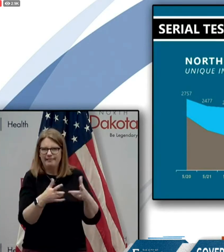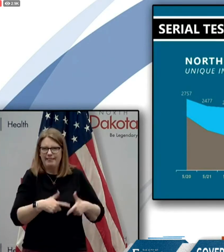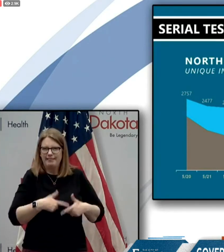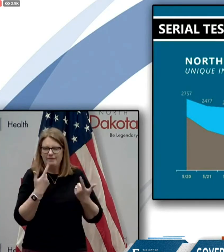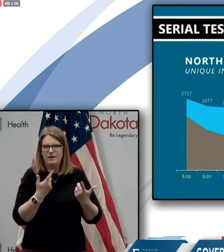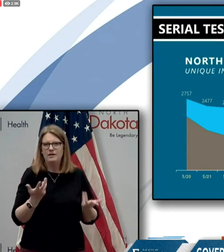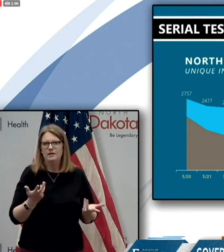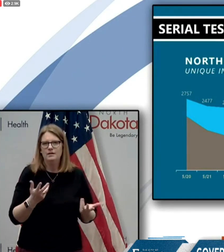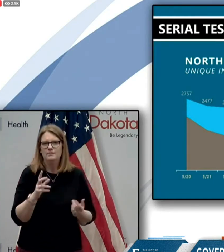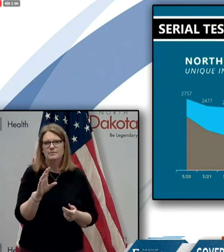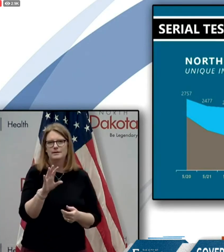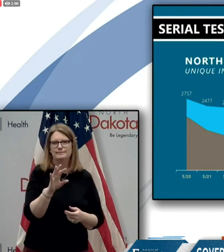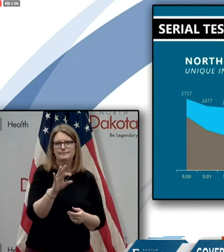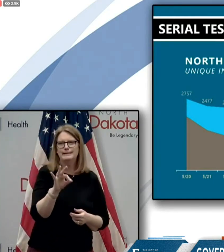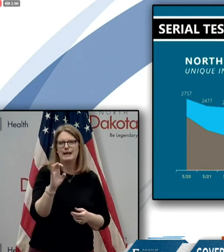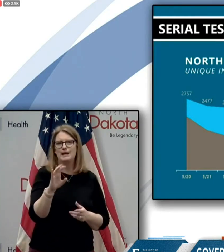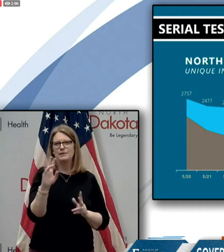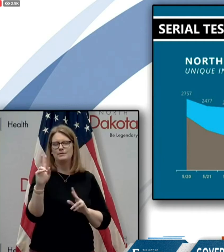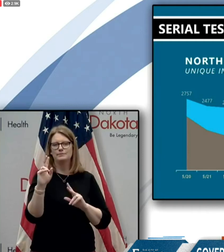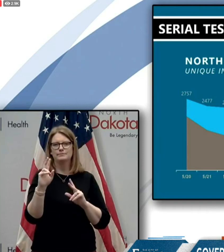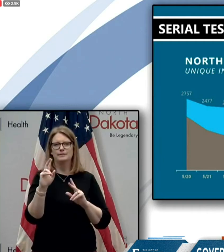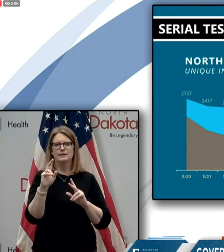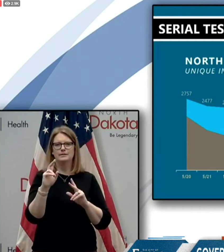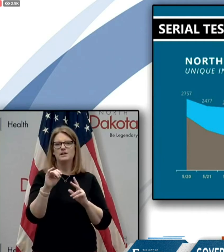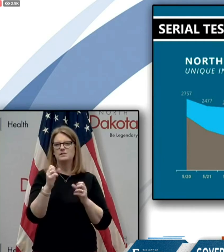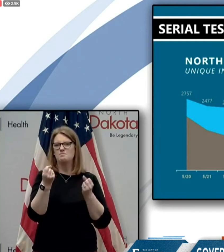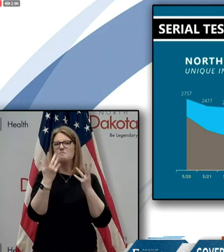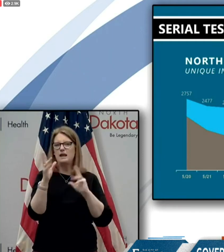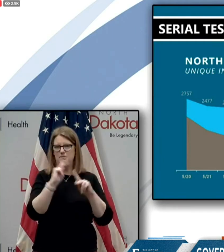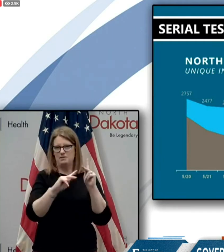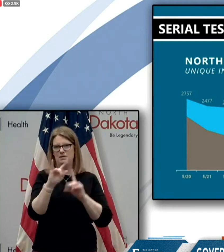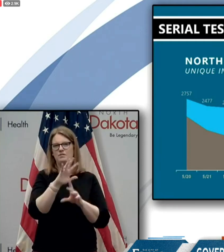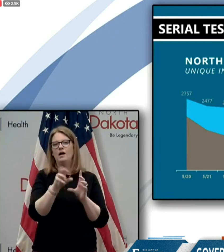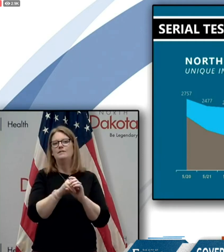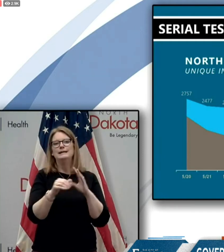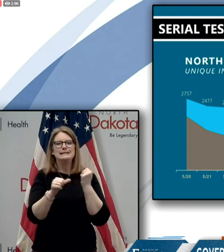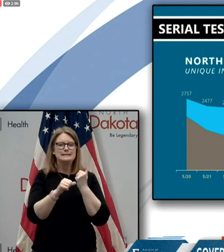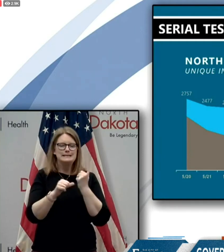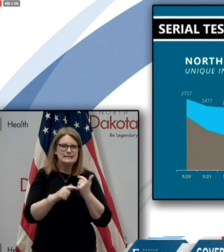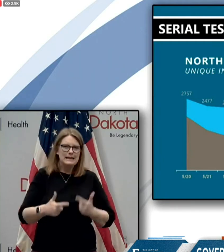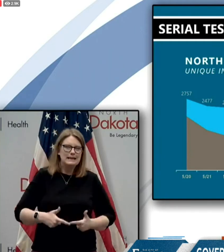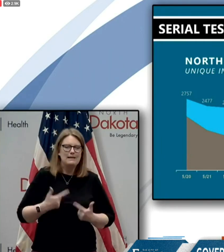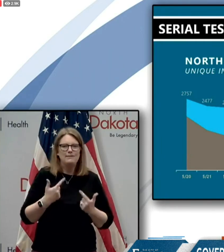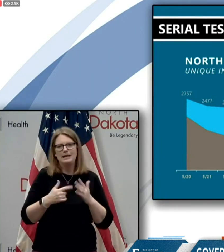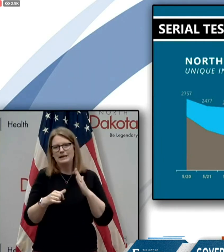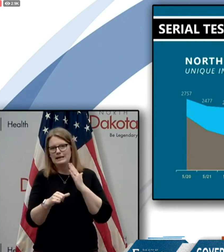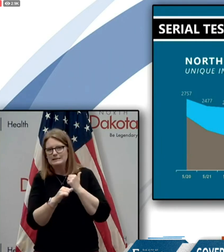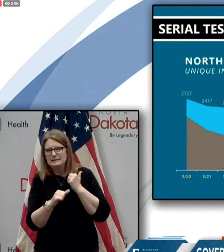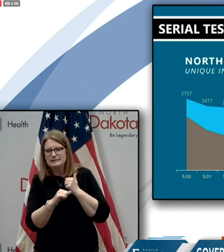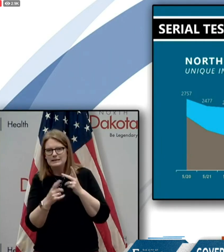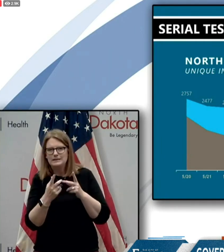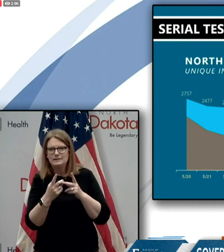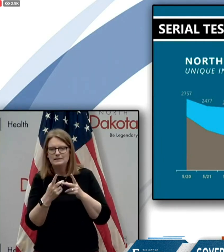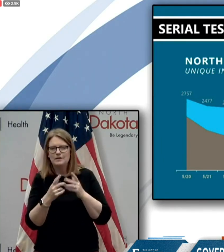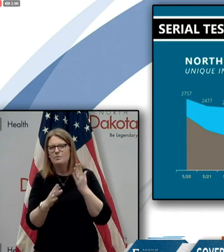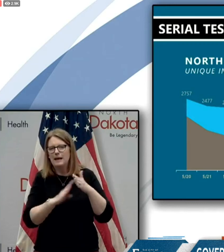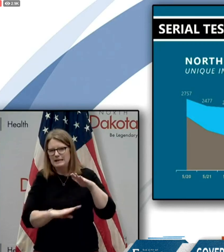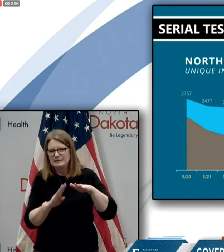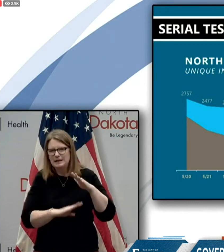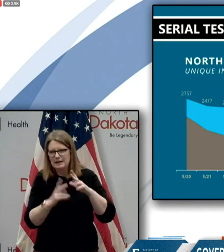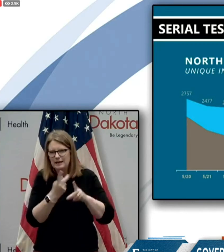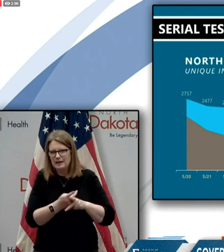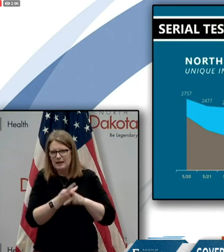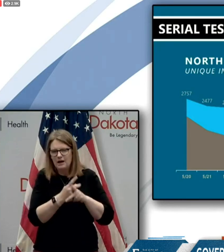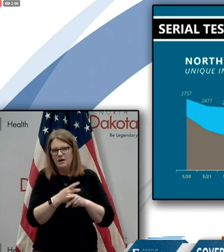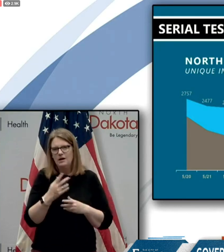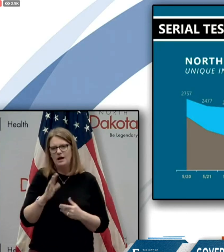9,500 people that are in either assisted living, base care, or skilled nursing in our state, and about